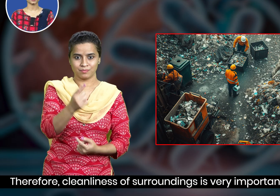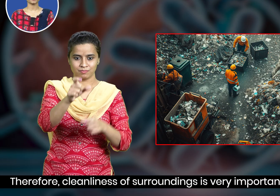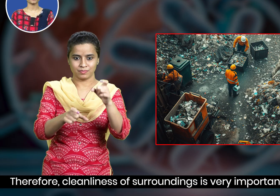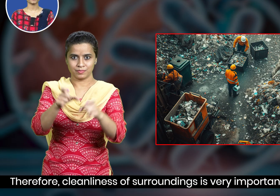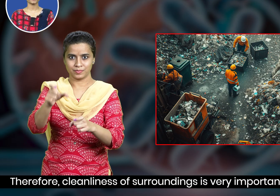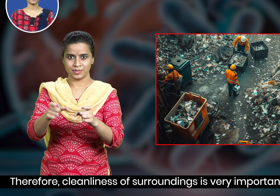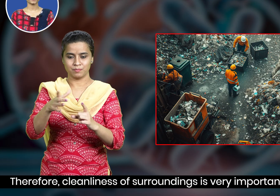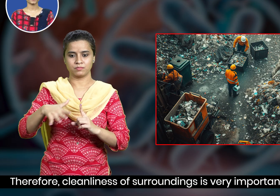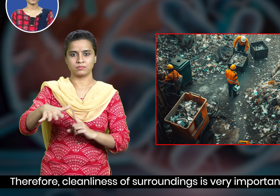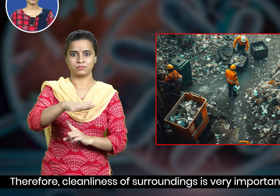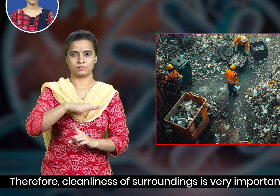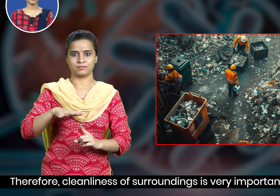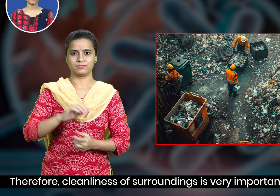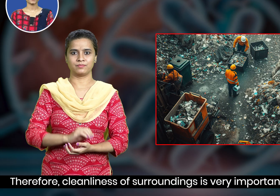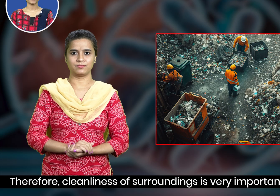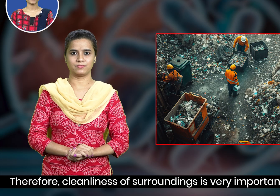health.